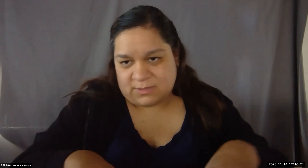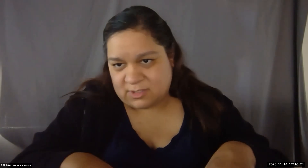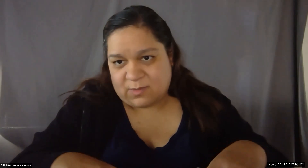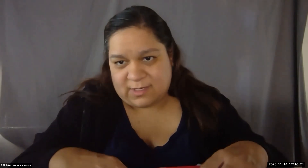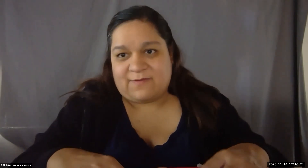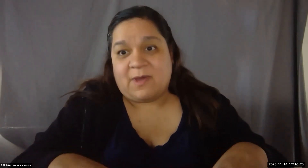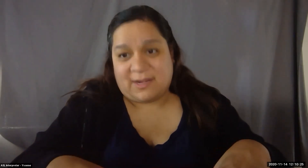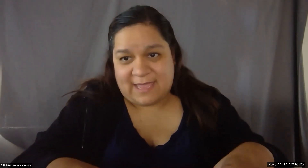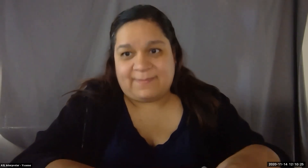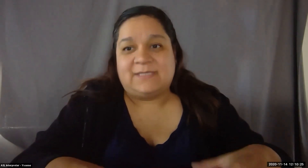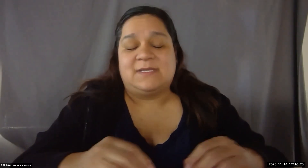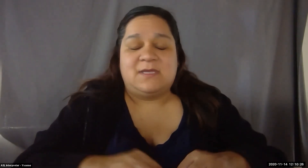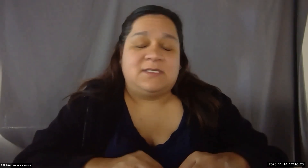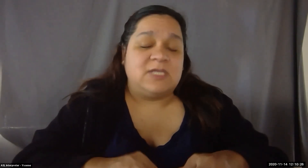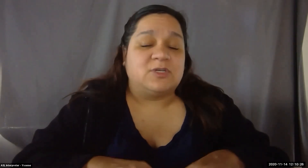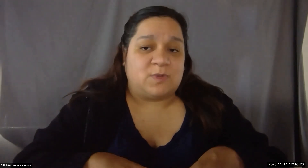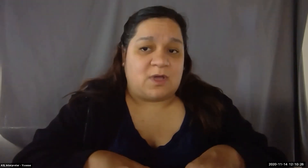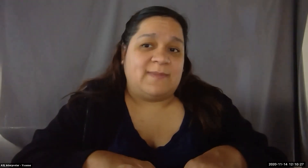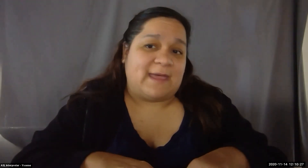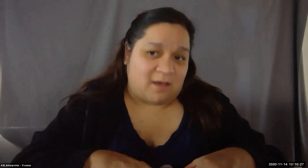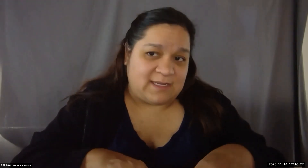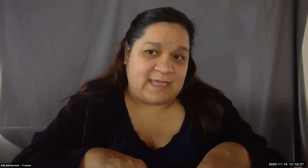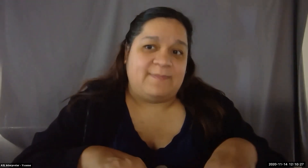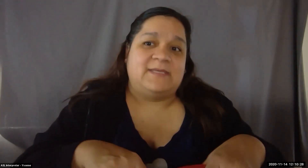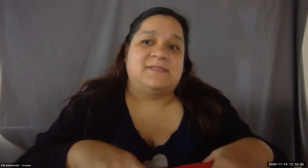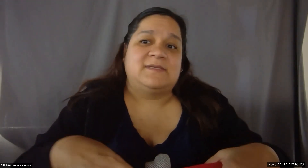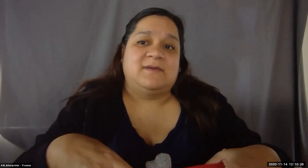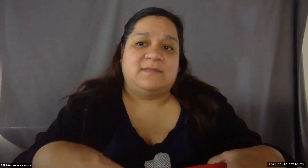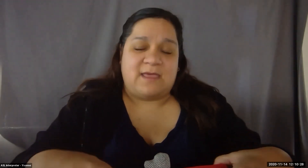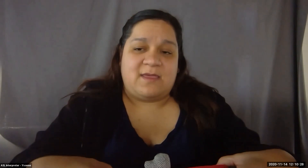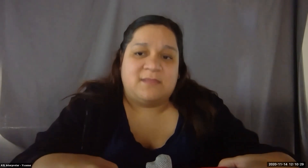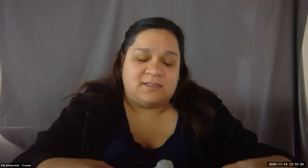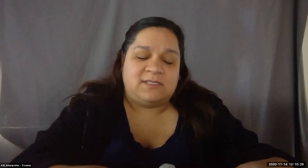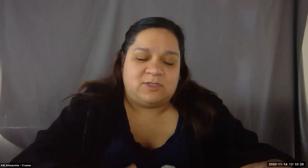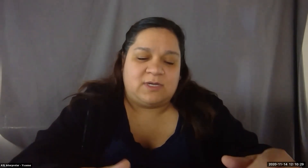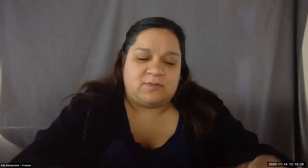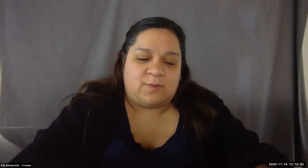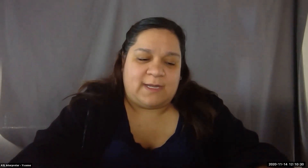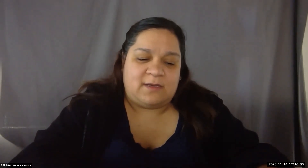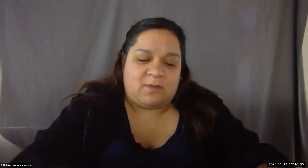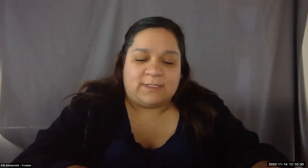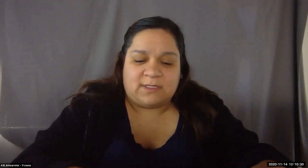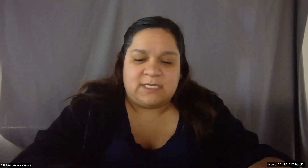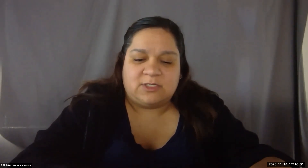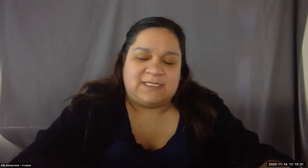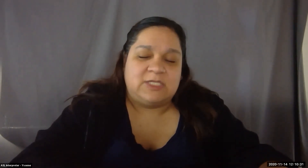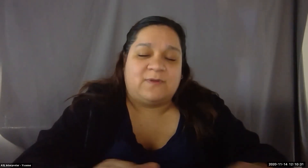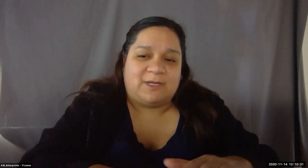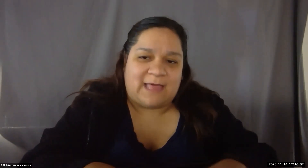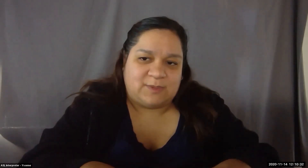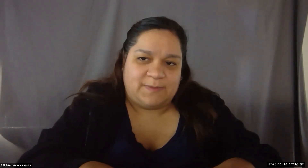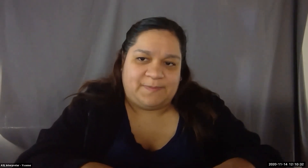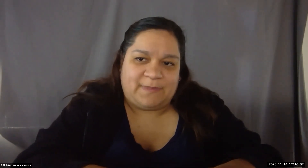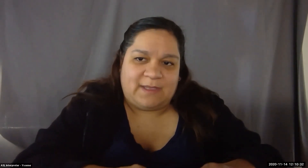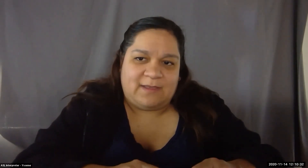the principals are working from on campus. Teachers were called back onto campus. The district wants all the teachers to teach from